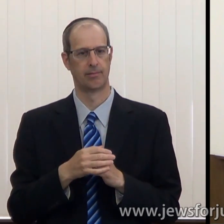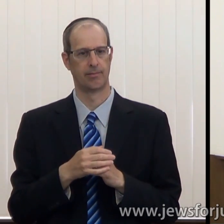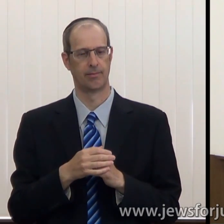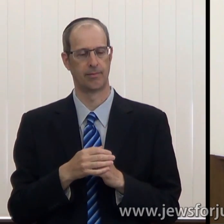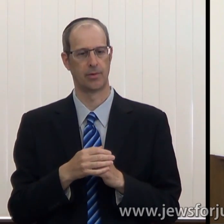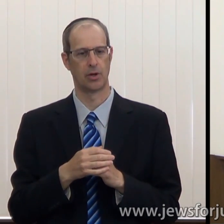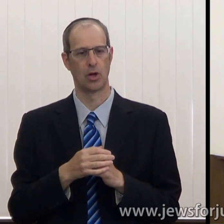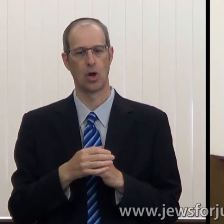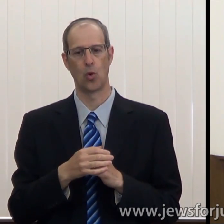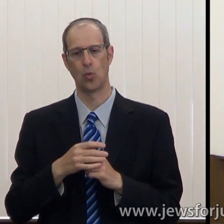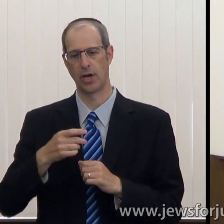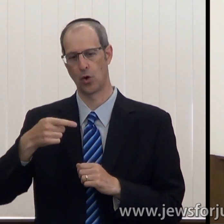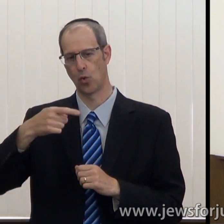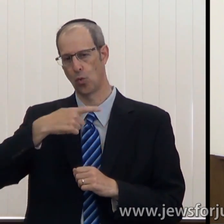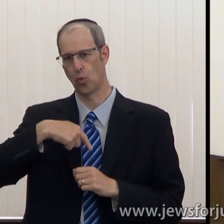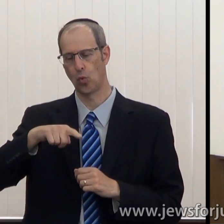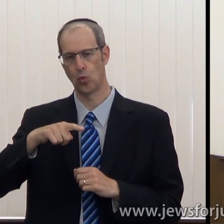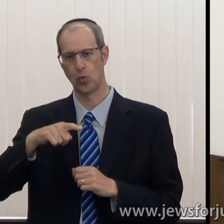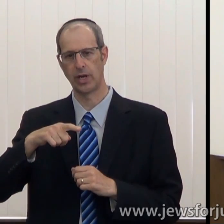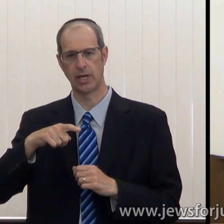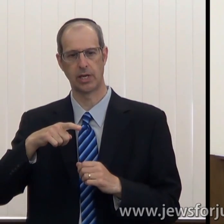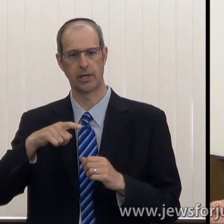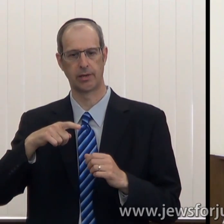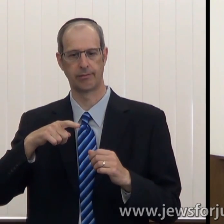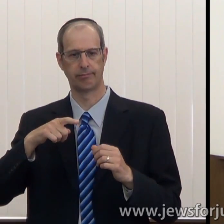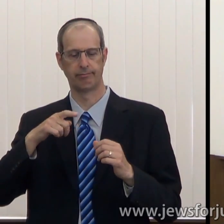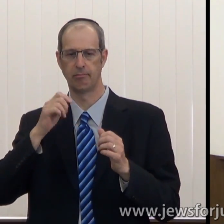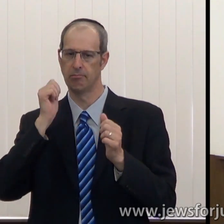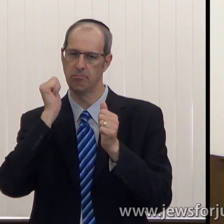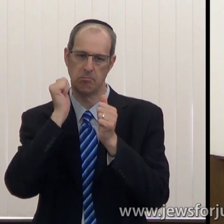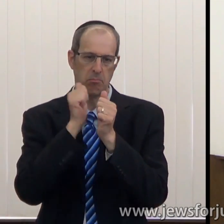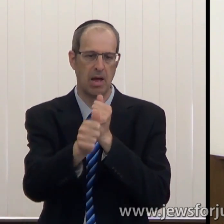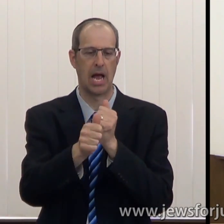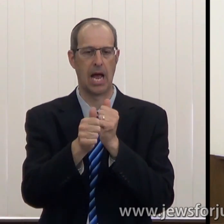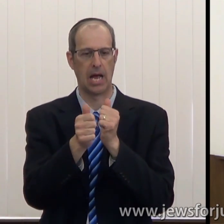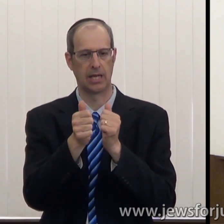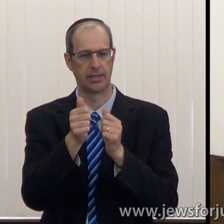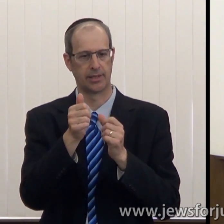when we achieve the inner peace